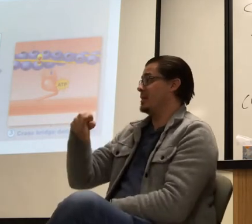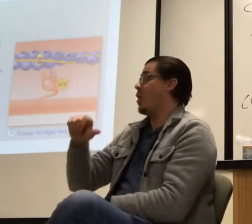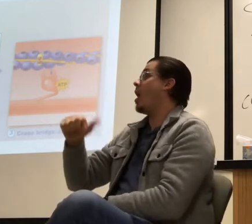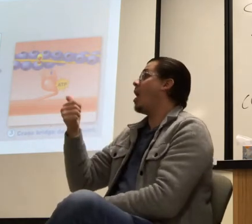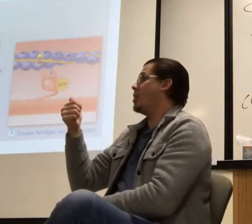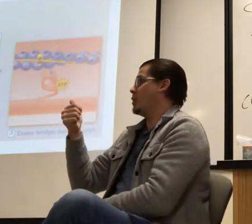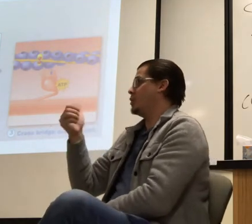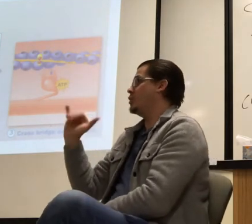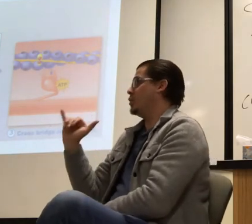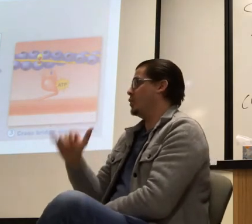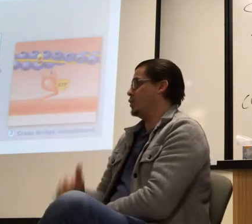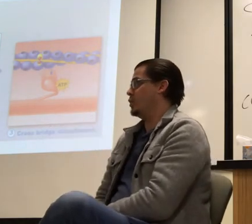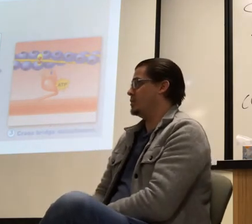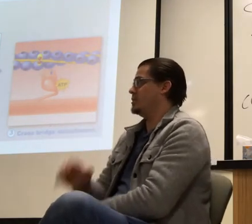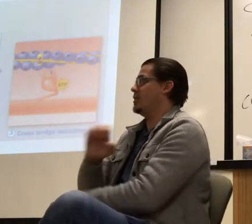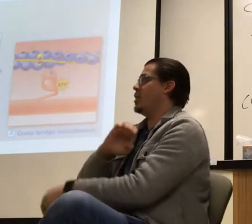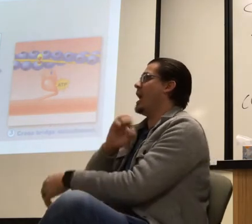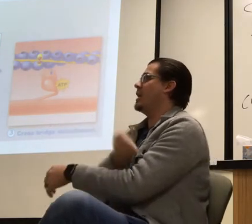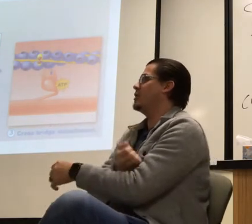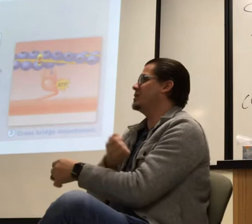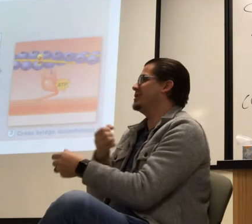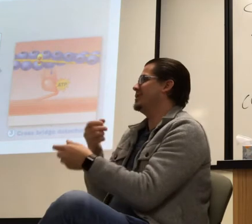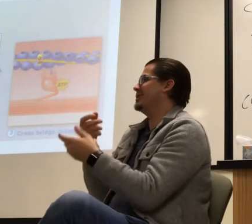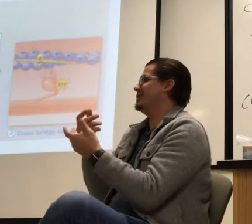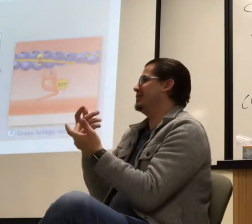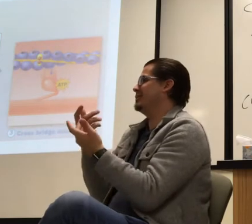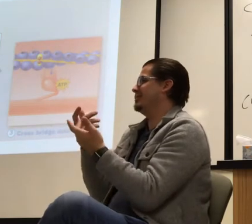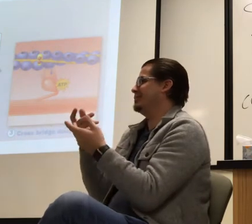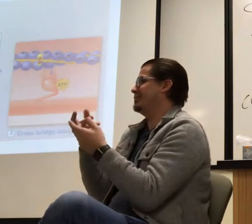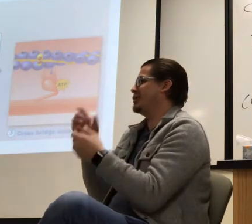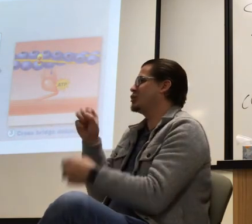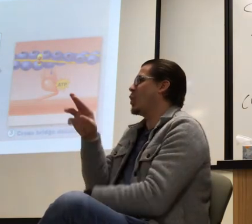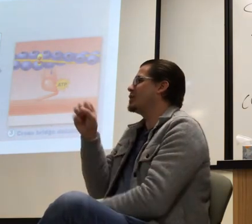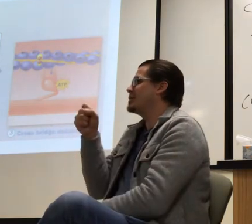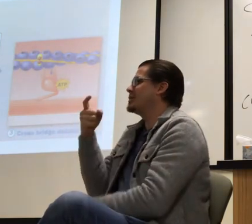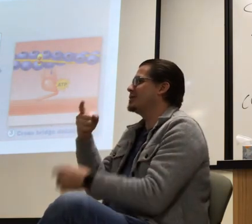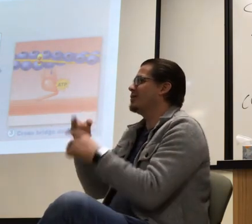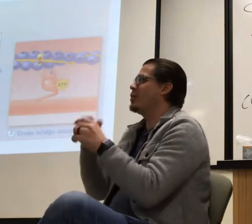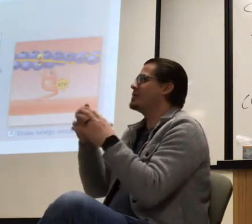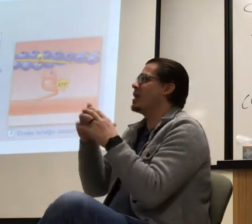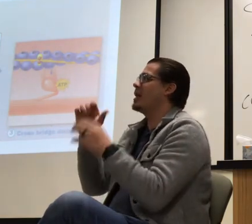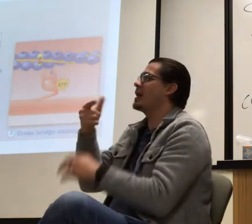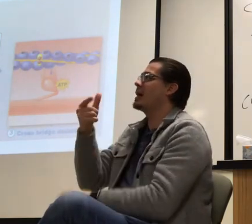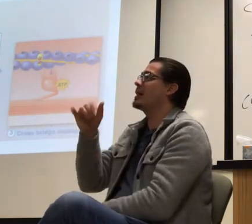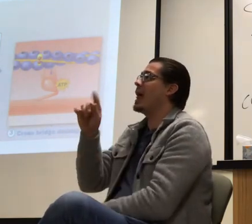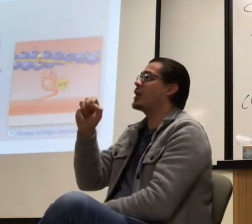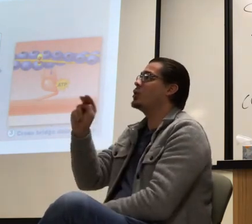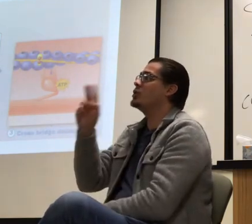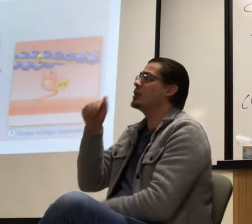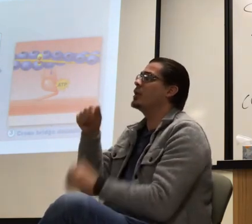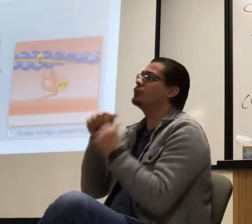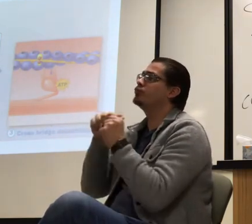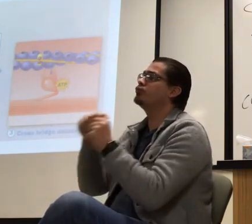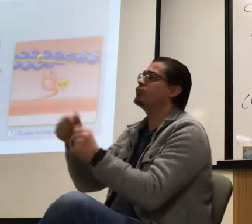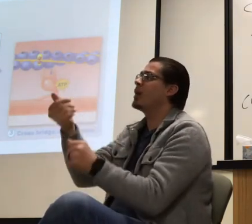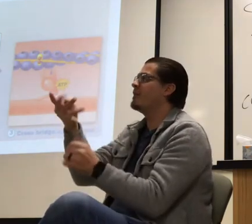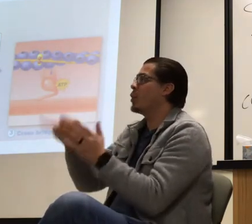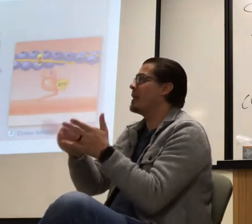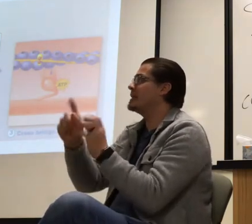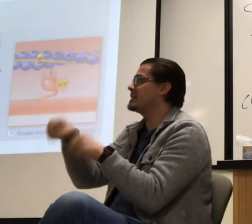not energy phosphates, just energy sources for the cell, like glycogen. Glycogen can last you a couple of